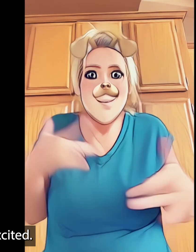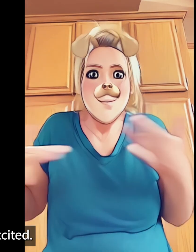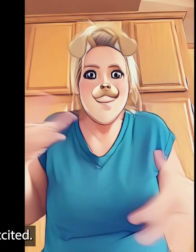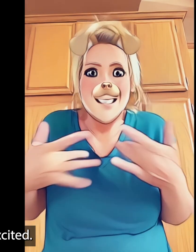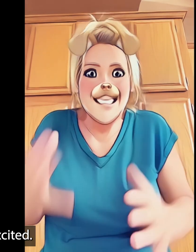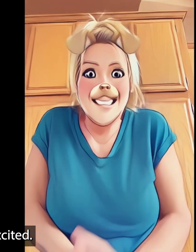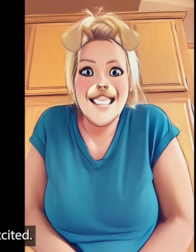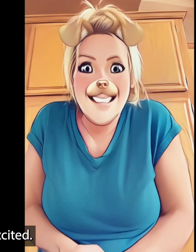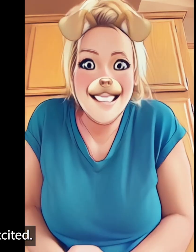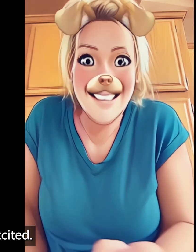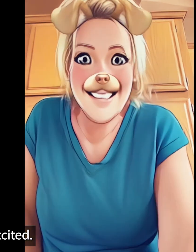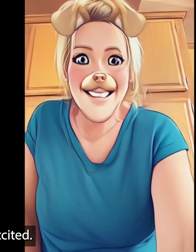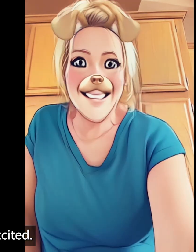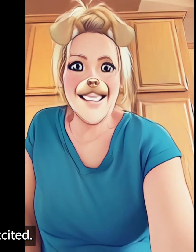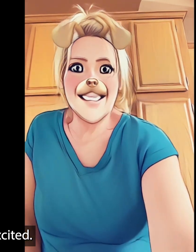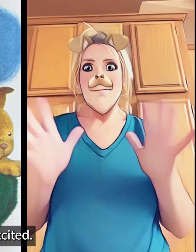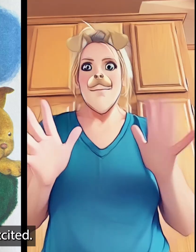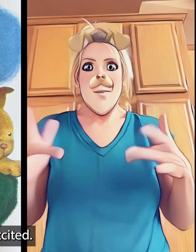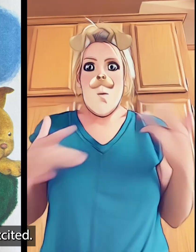They were so excited.